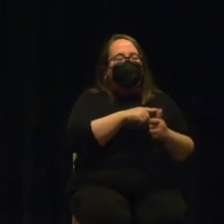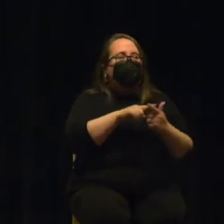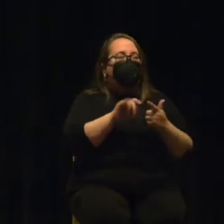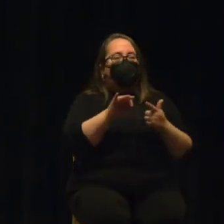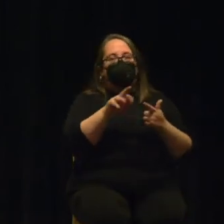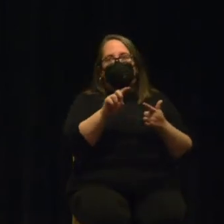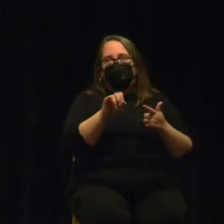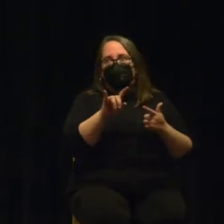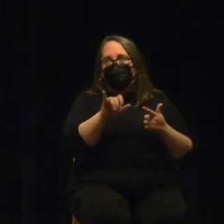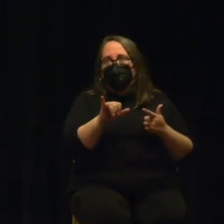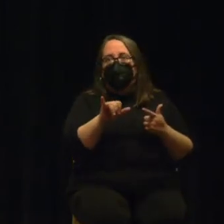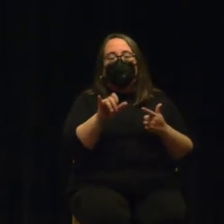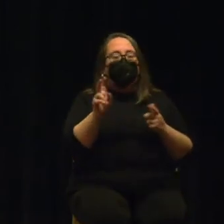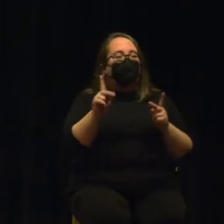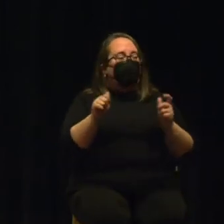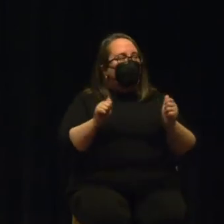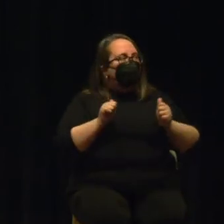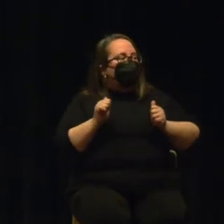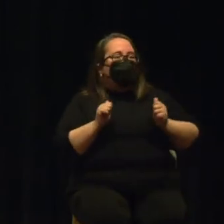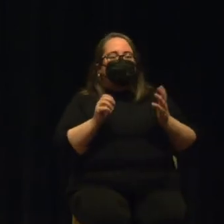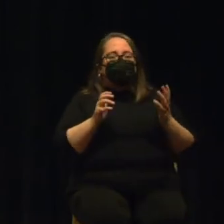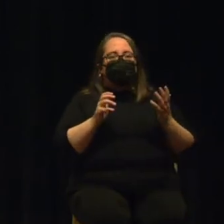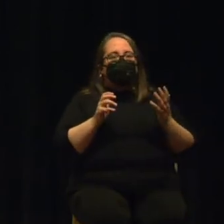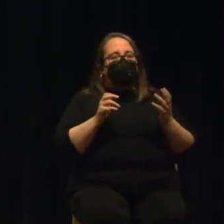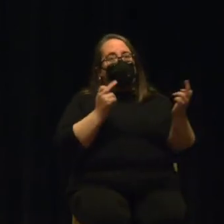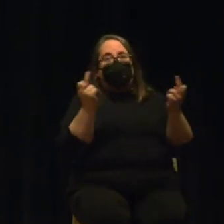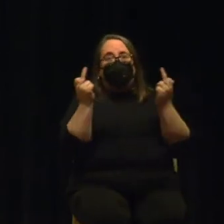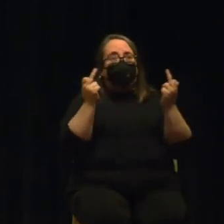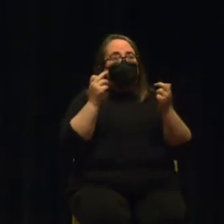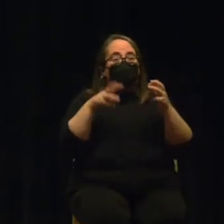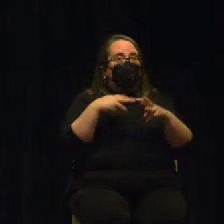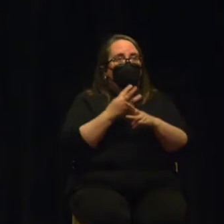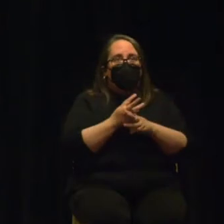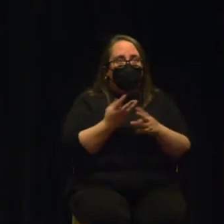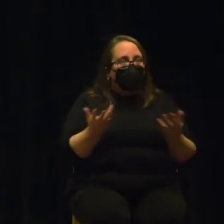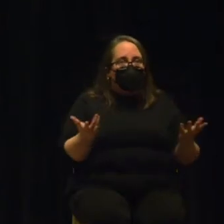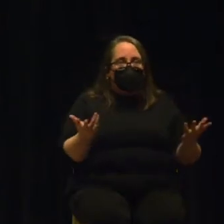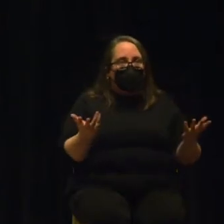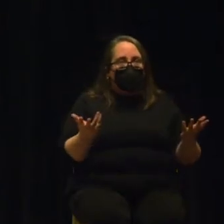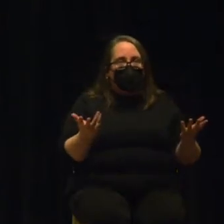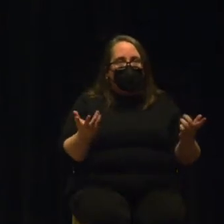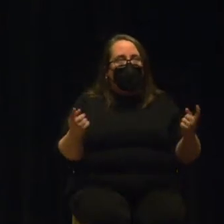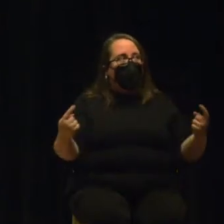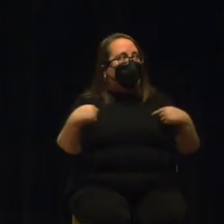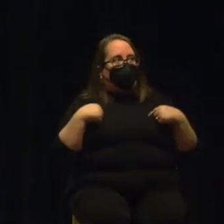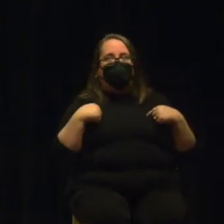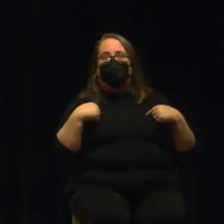Ali's, the people who are like the middle fingers of the world, right? Mm-hmm. These people who are like,